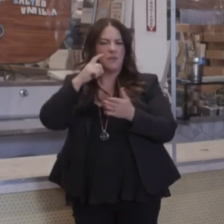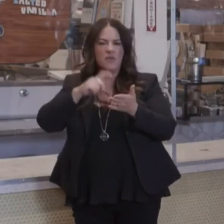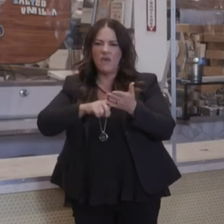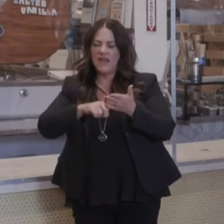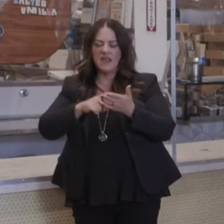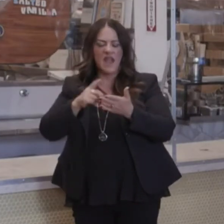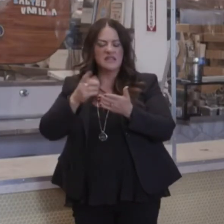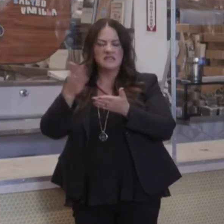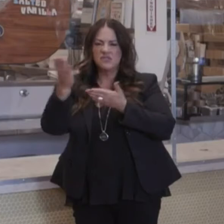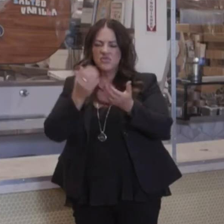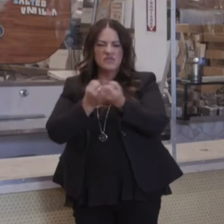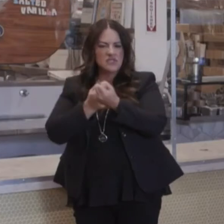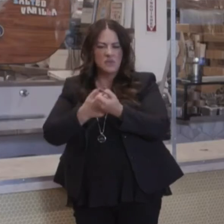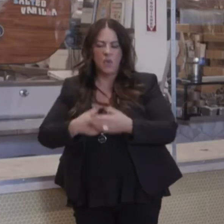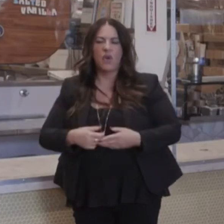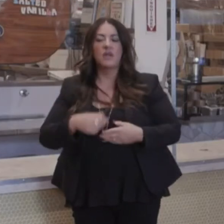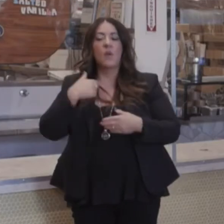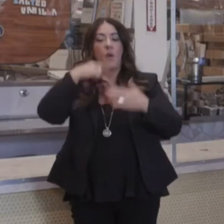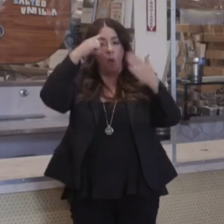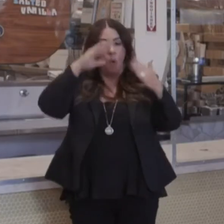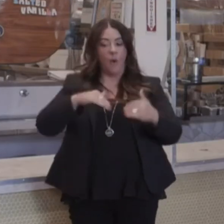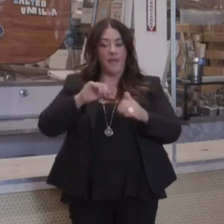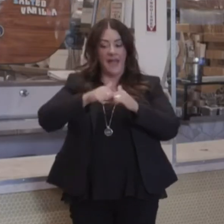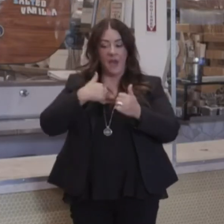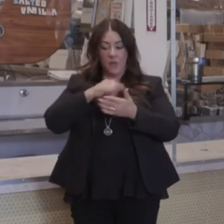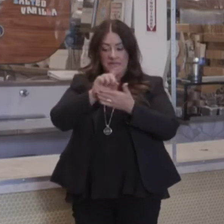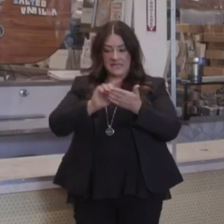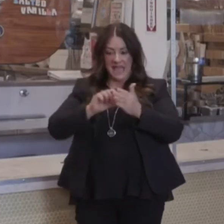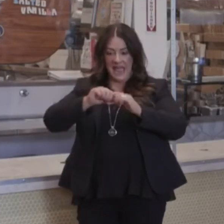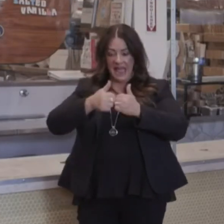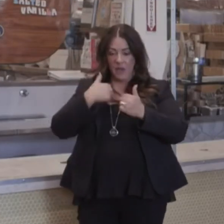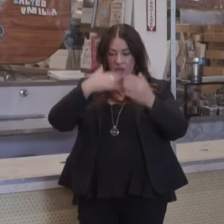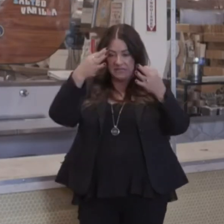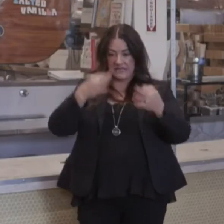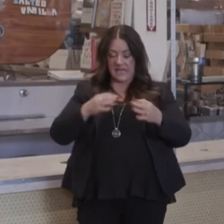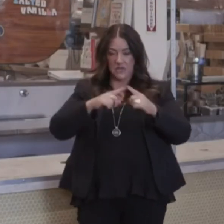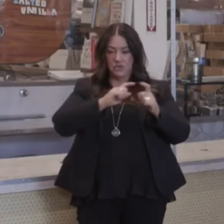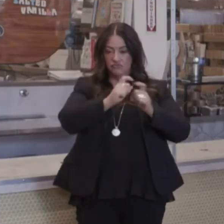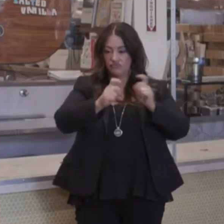so we're hoping that's how we designed this. By the way, Isabel Guzman,